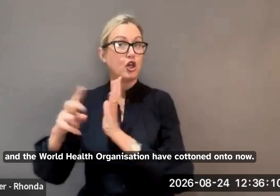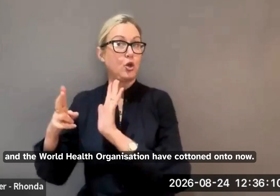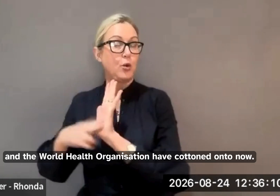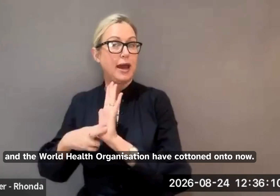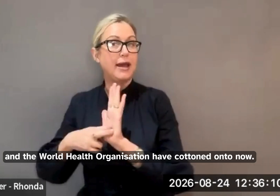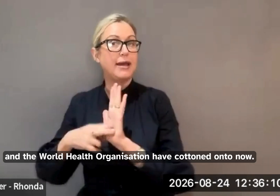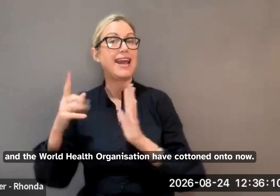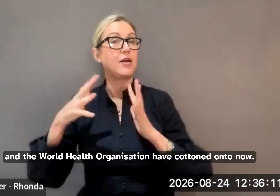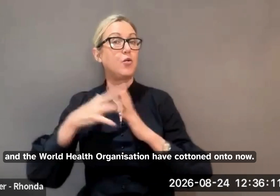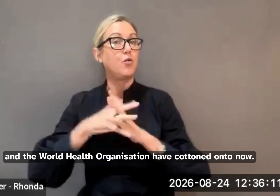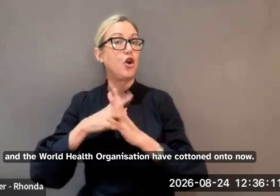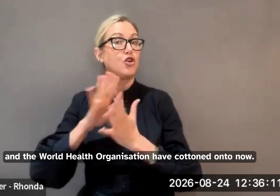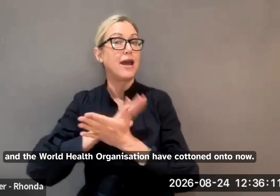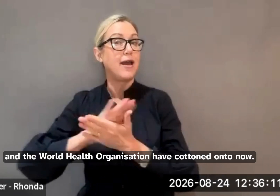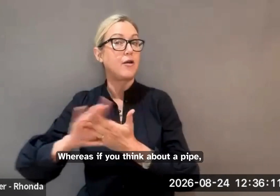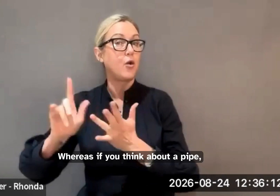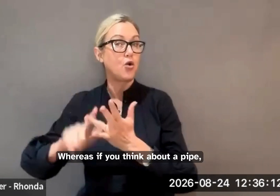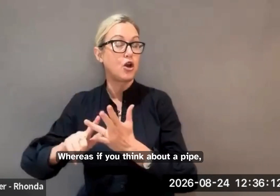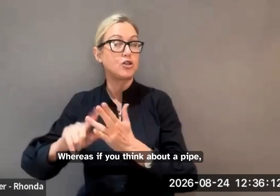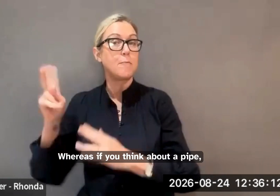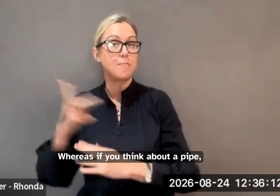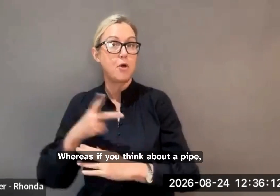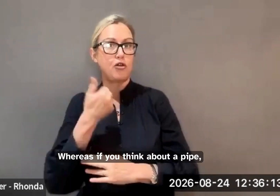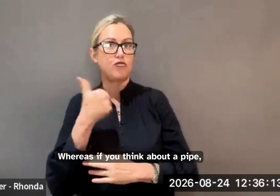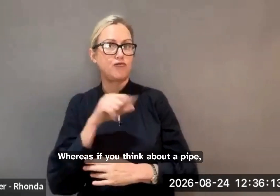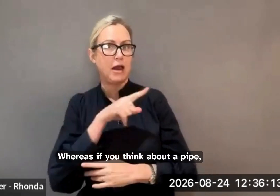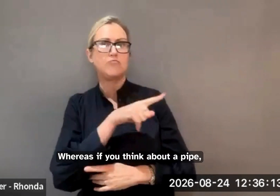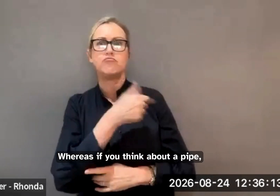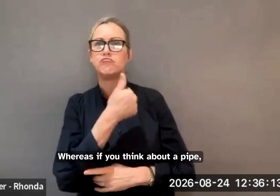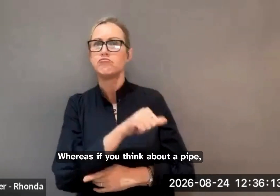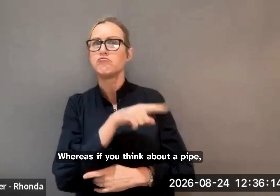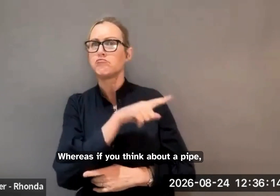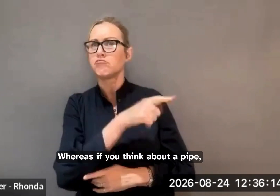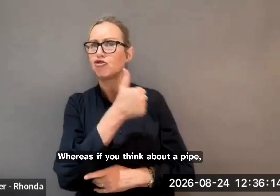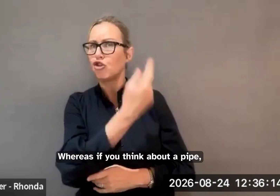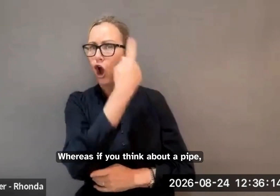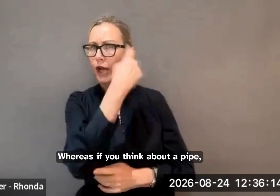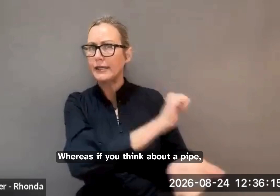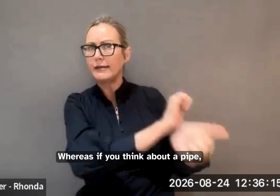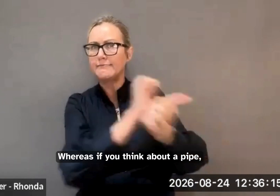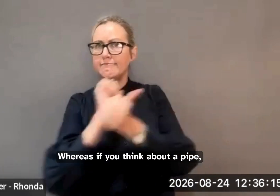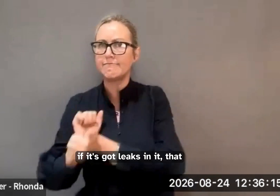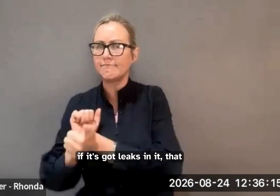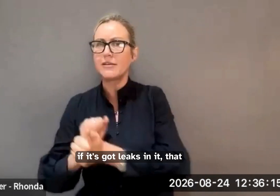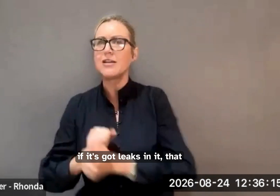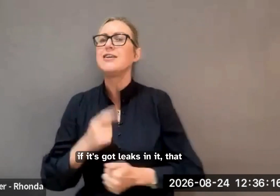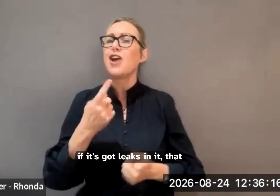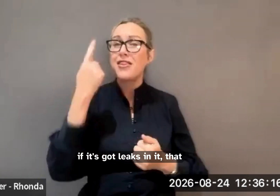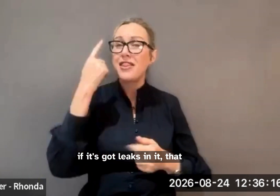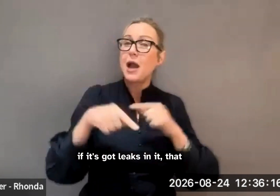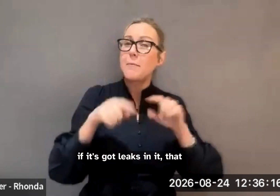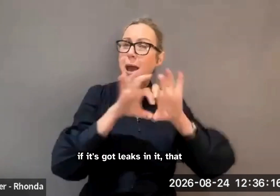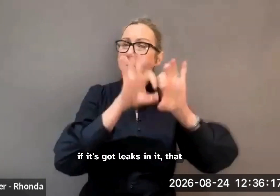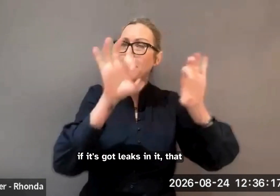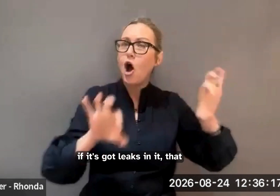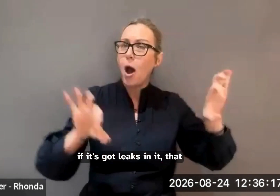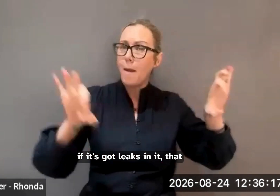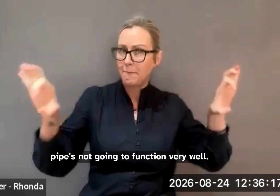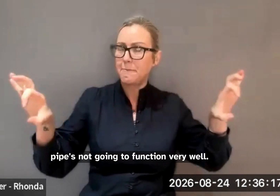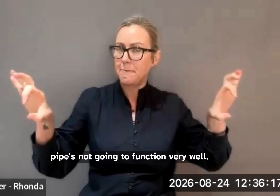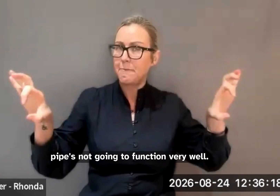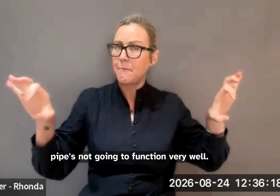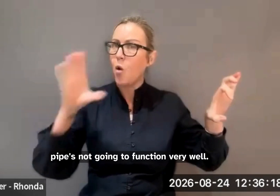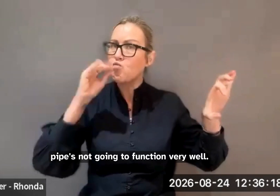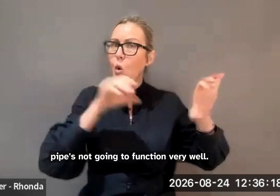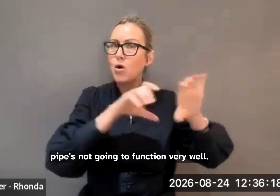Health Organization have cottoned onto now. Whereas if you think about a pipe, if it's got leaks in it,